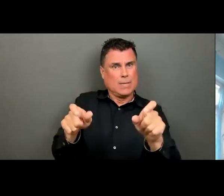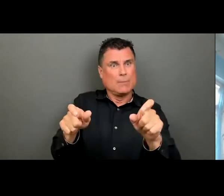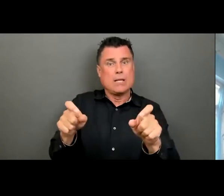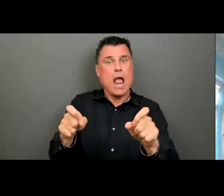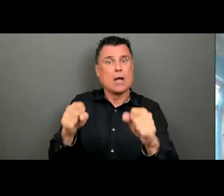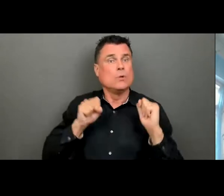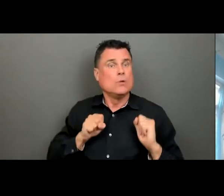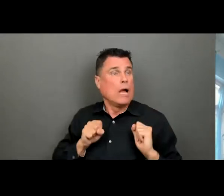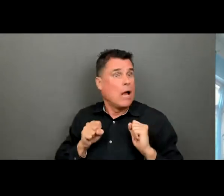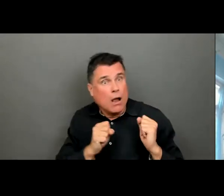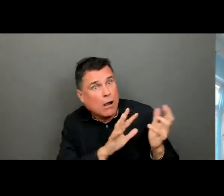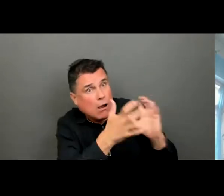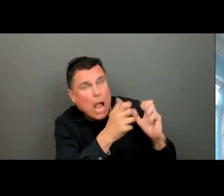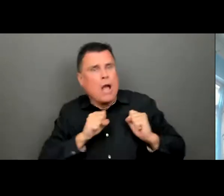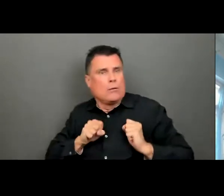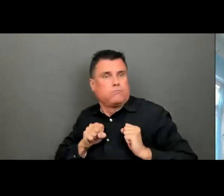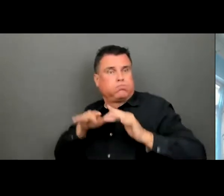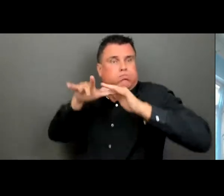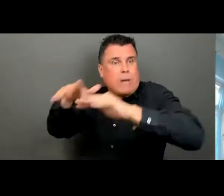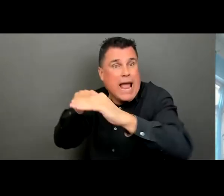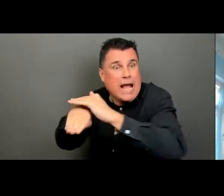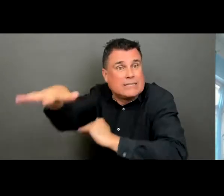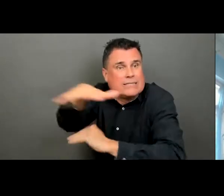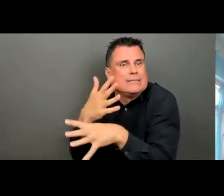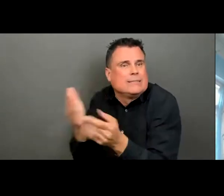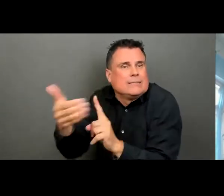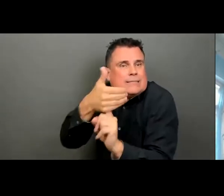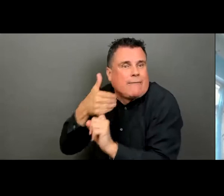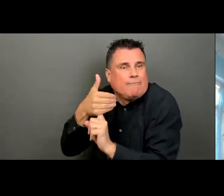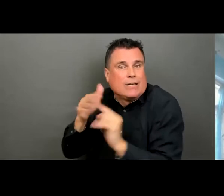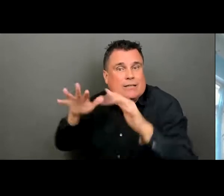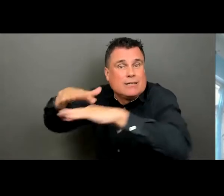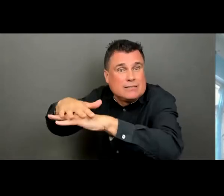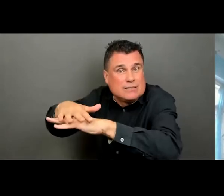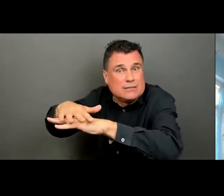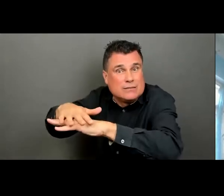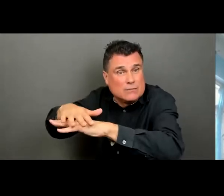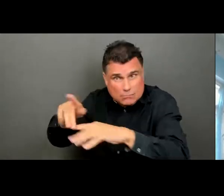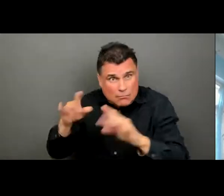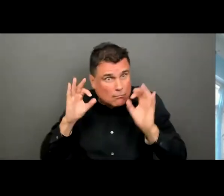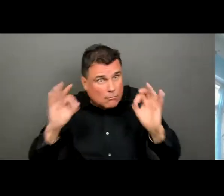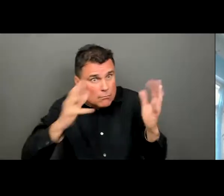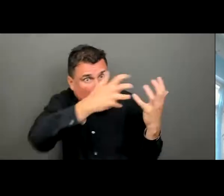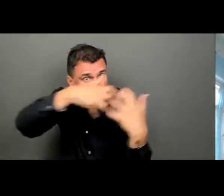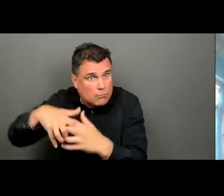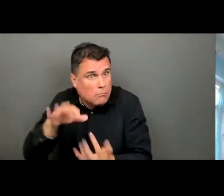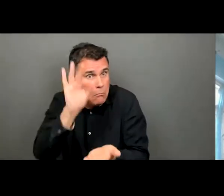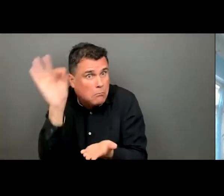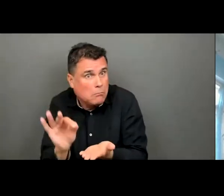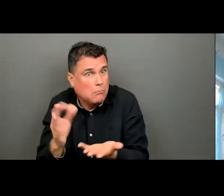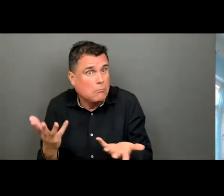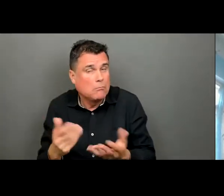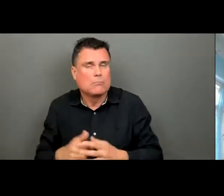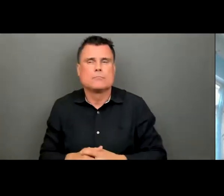technology can lead properly to the success? At this point, the engagement and the